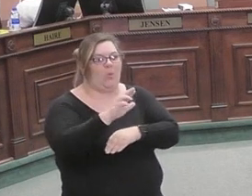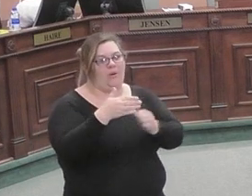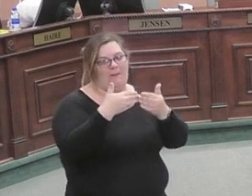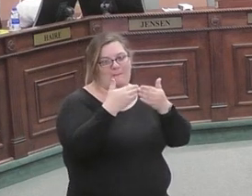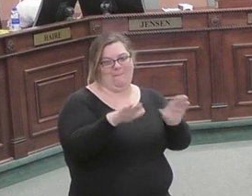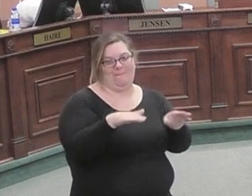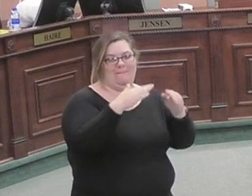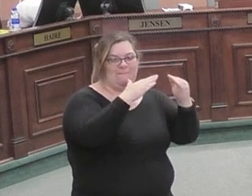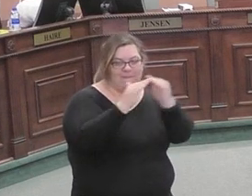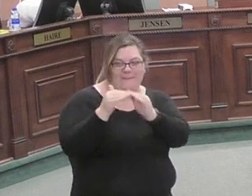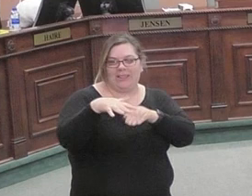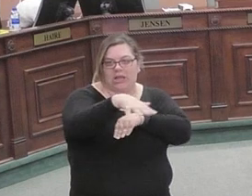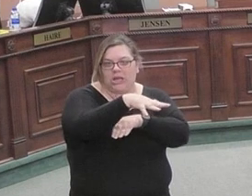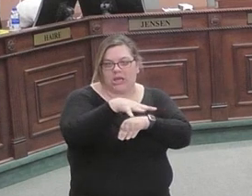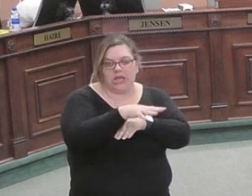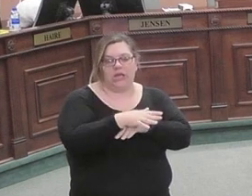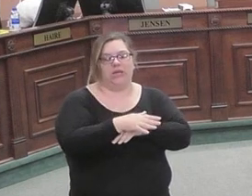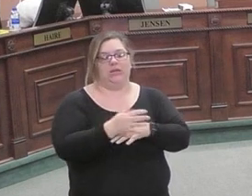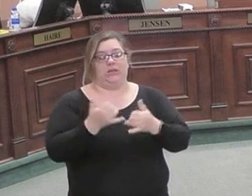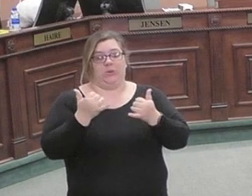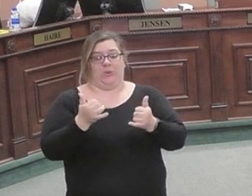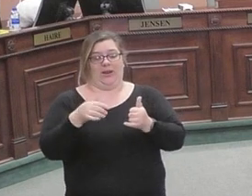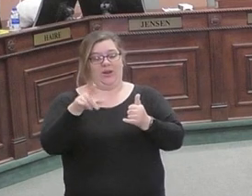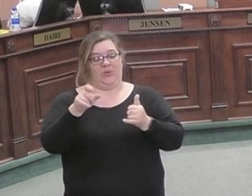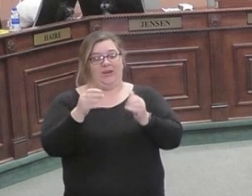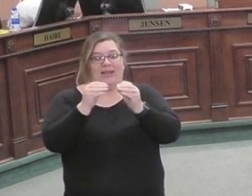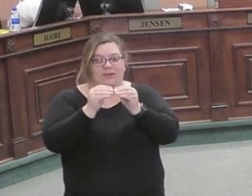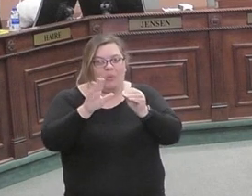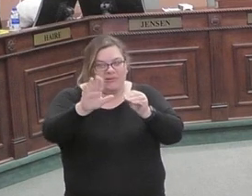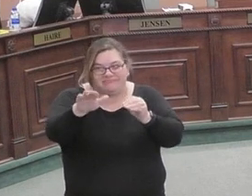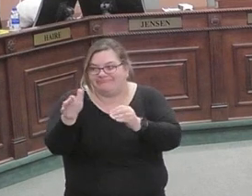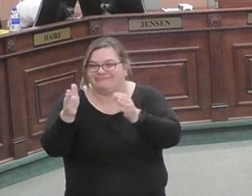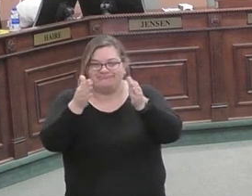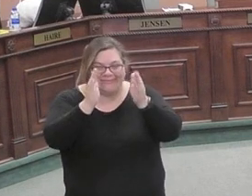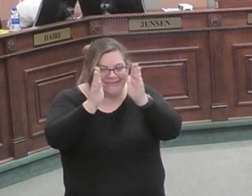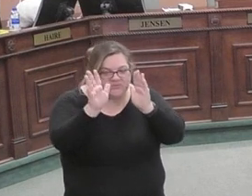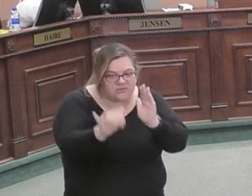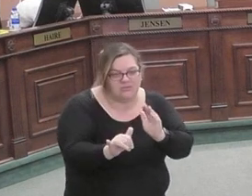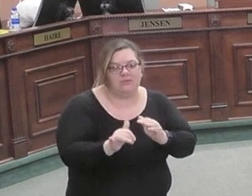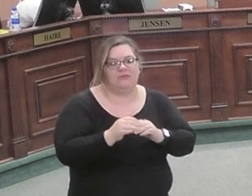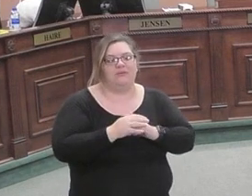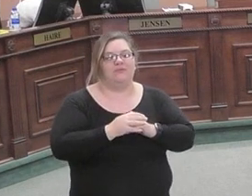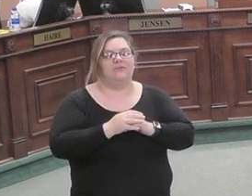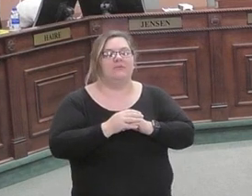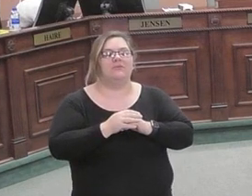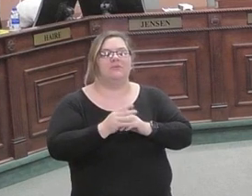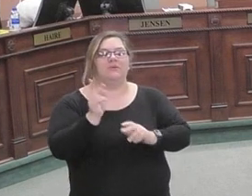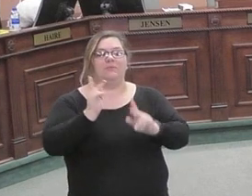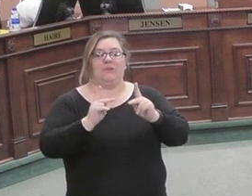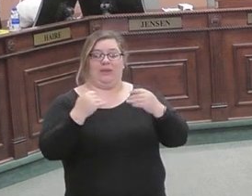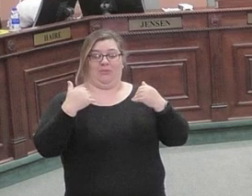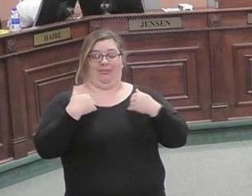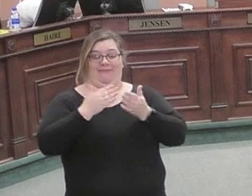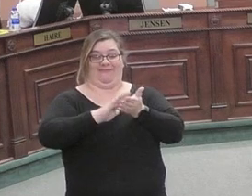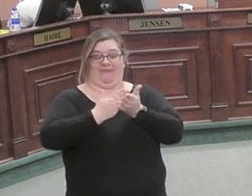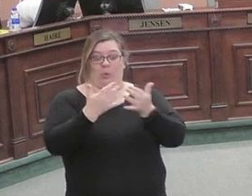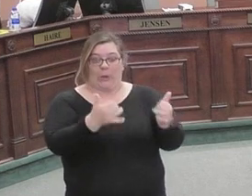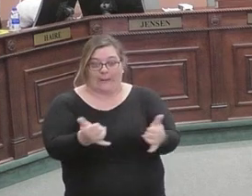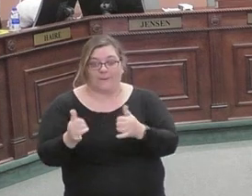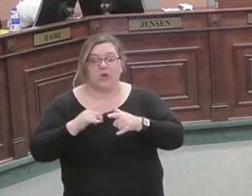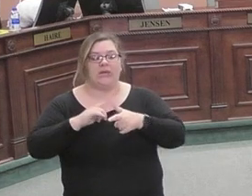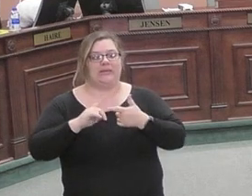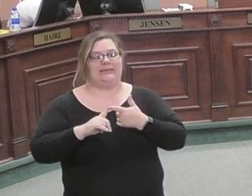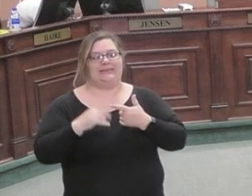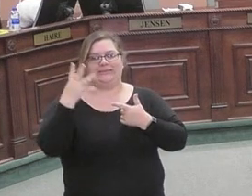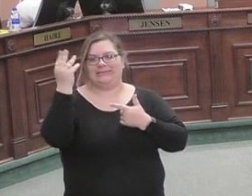now we just need to bring a little bit more attention to that here in the city of Fayetteville, that people who are having cookouts or things on the